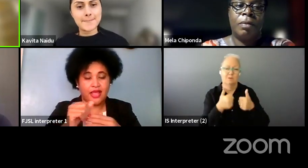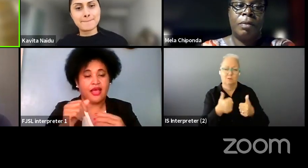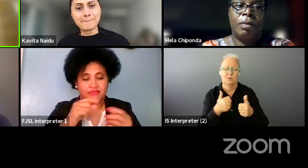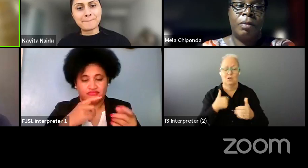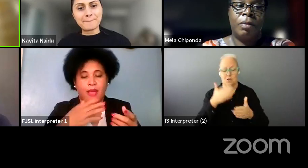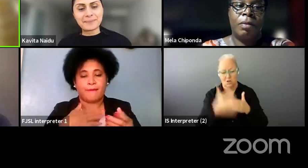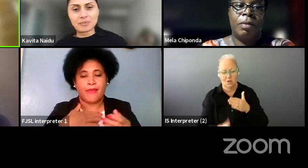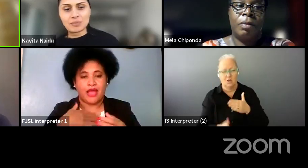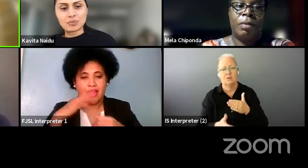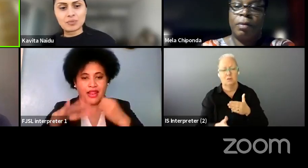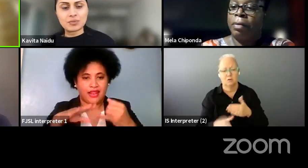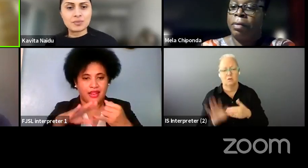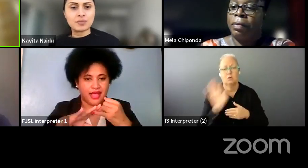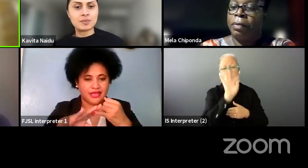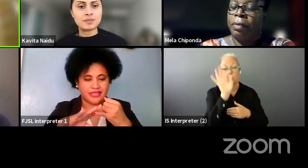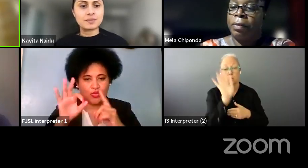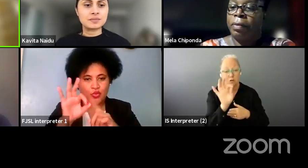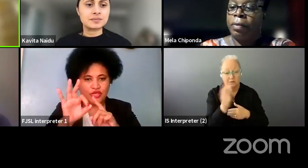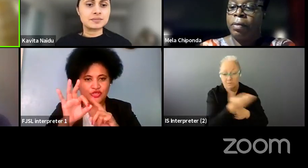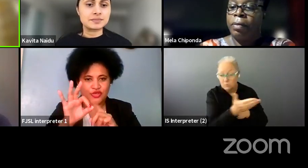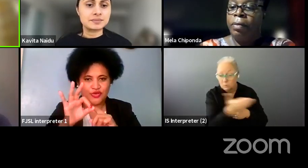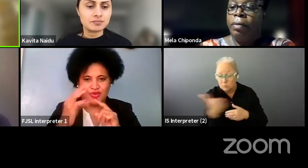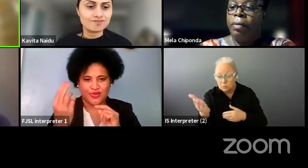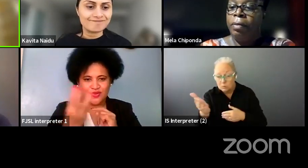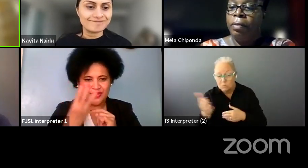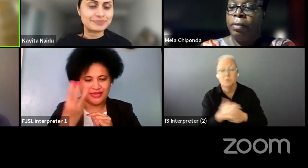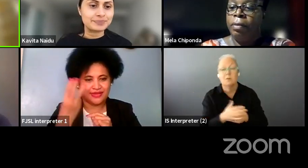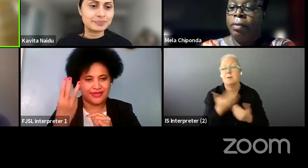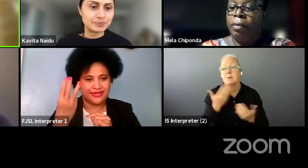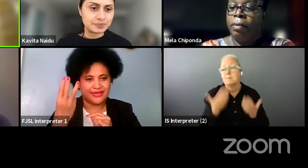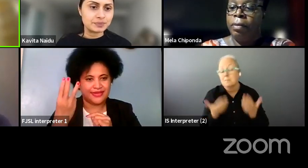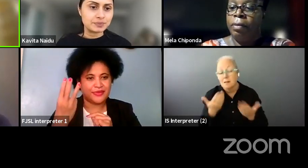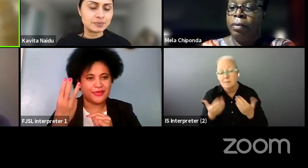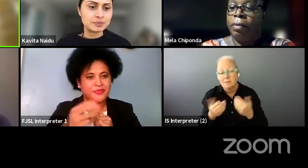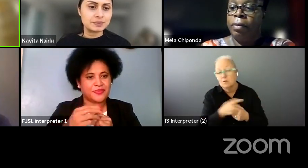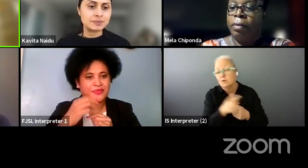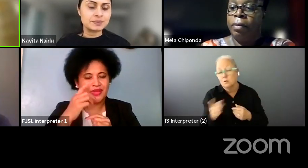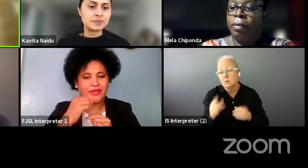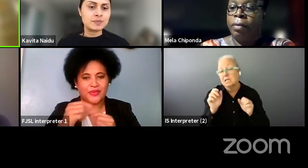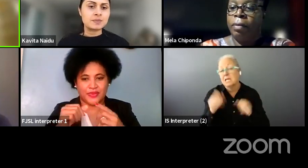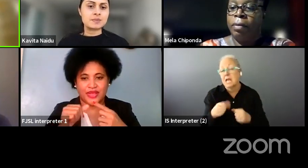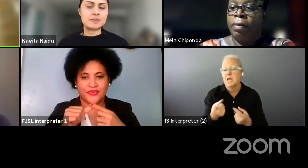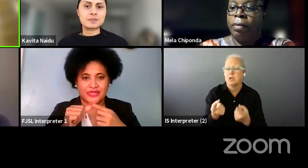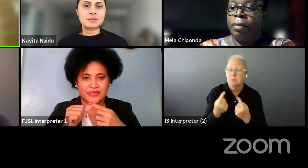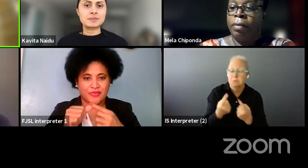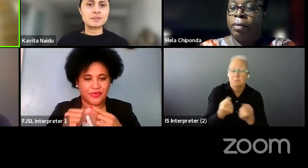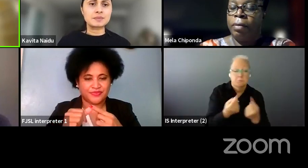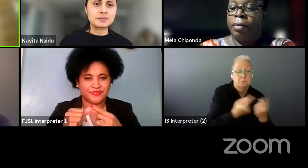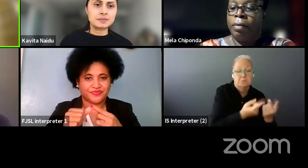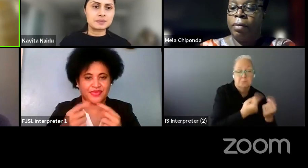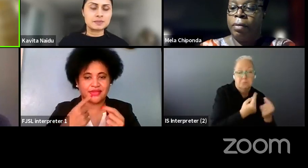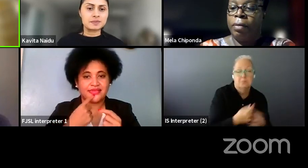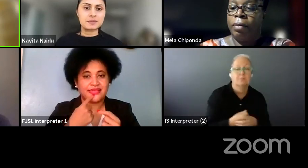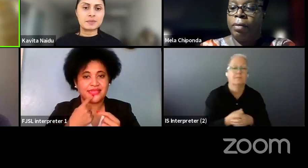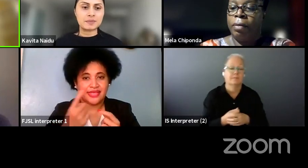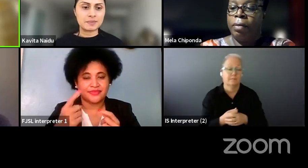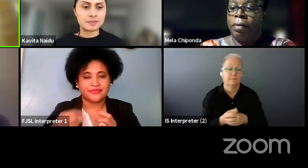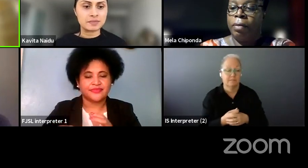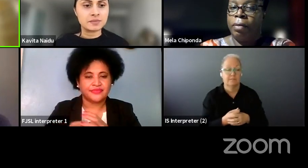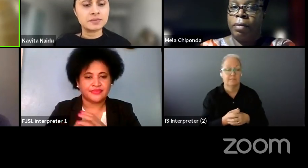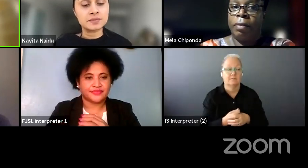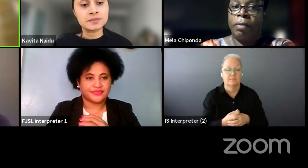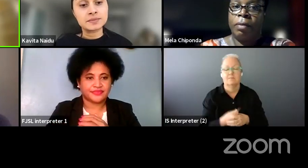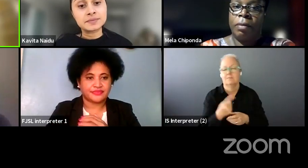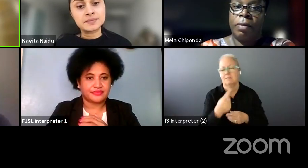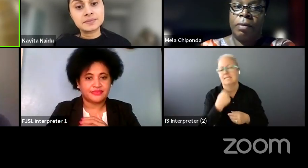the three of you. And maybe you can start by responding. You talked about techno solutions